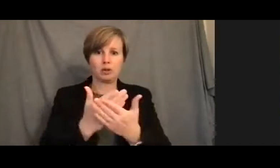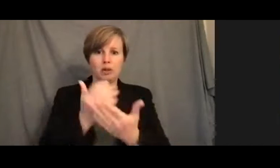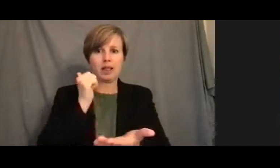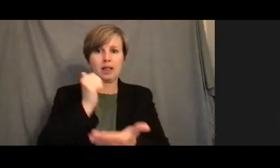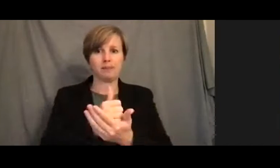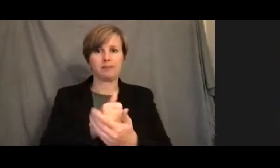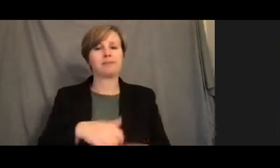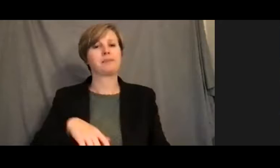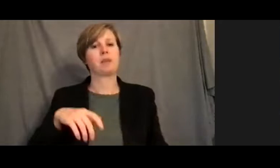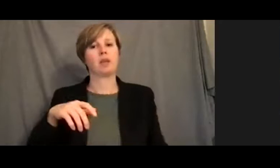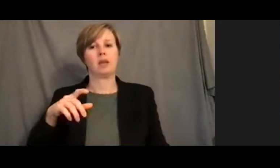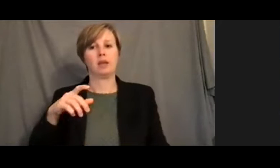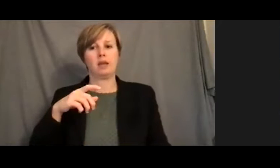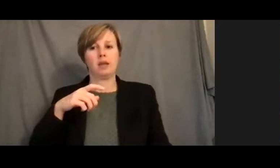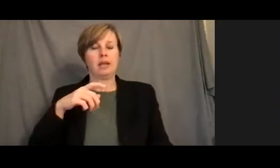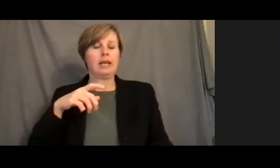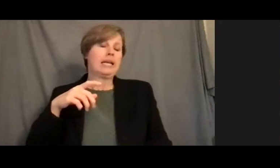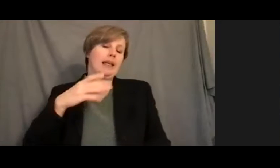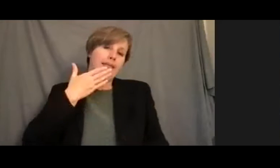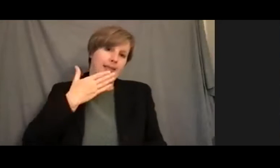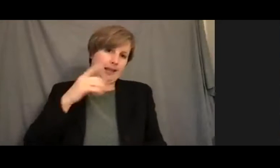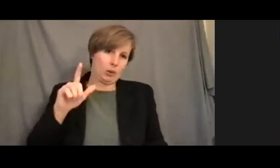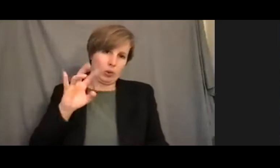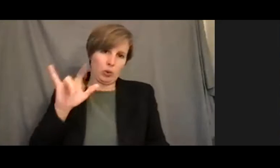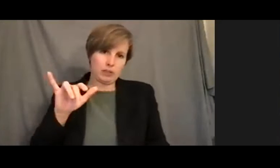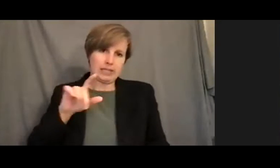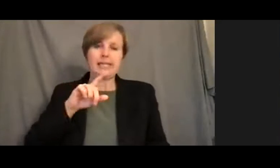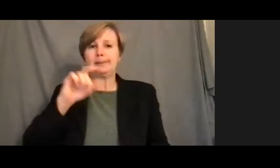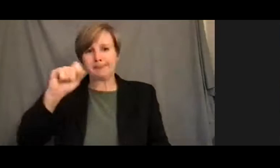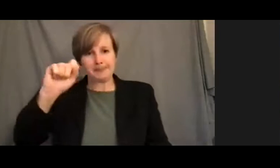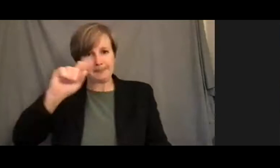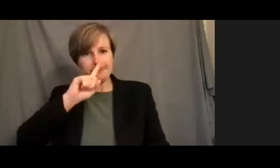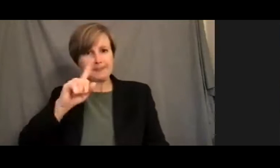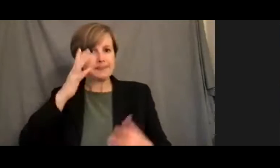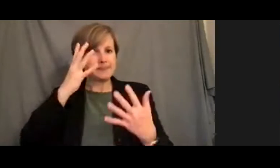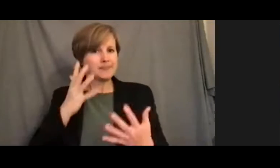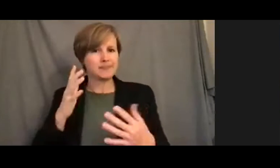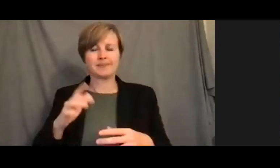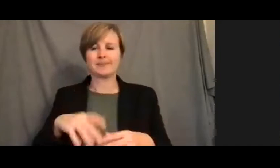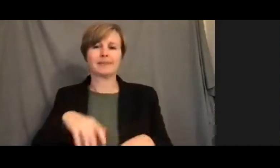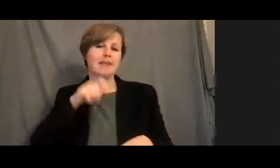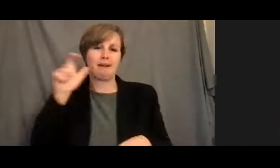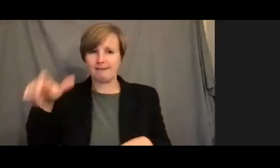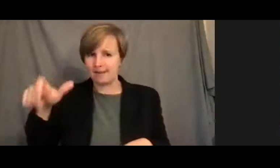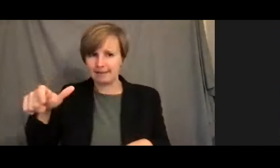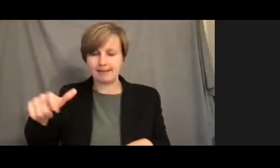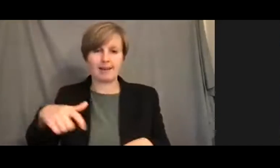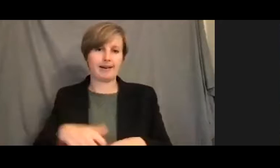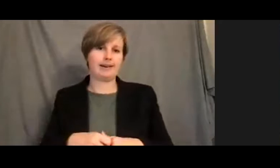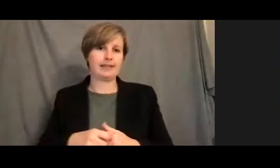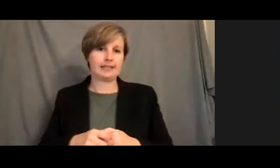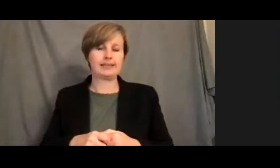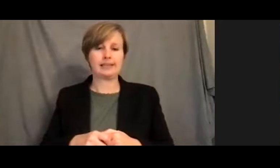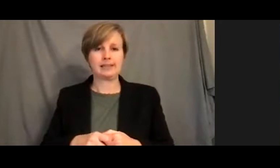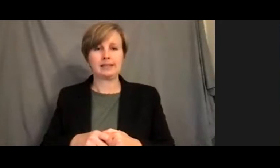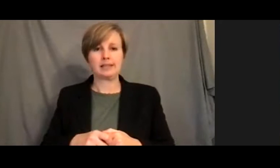Thank you, Lucy. It is tragic, and it's senseless and is not necessary.